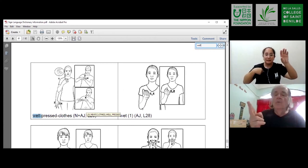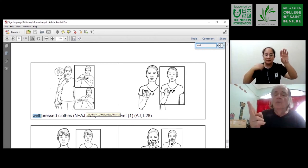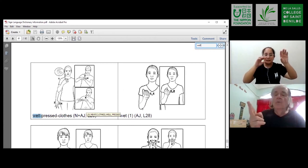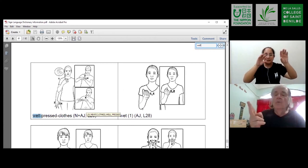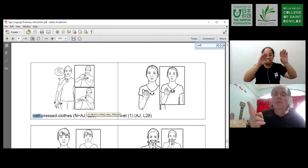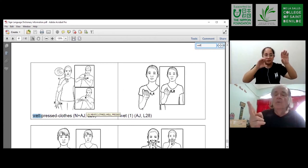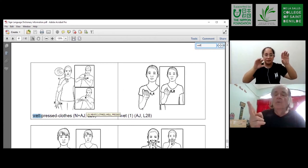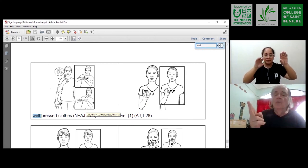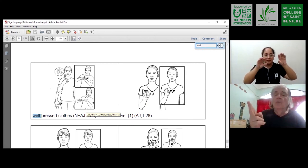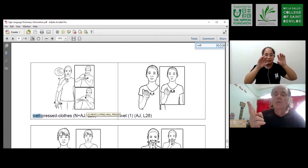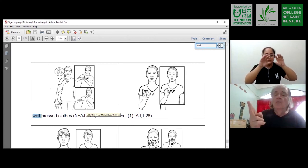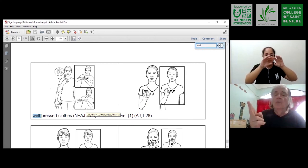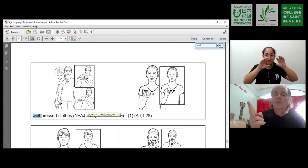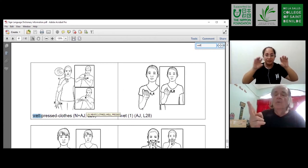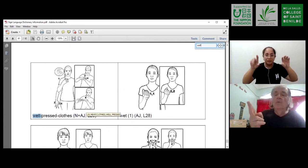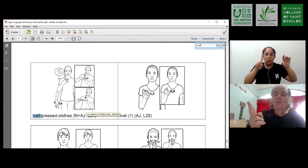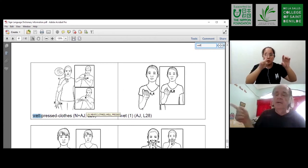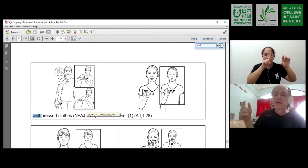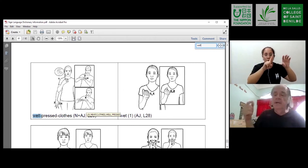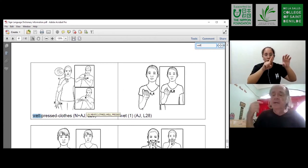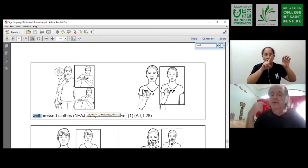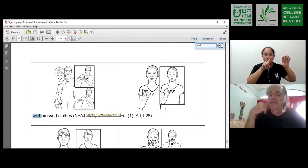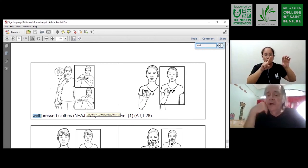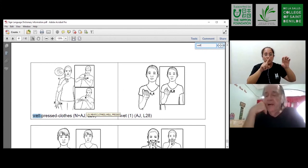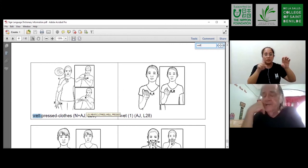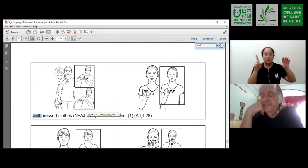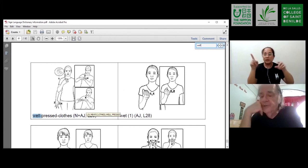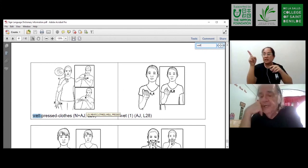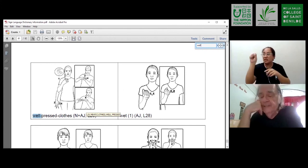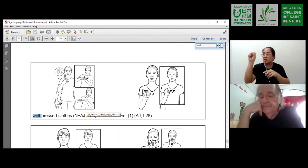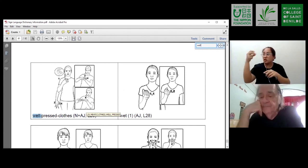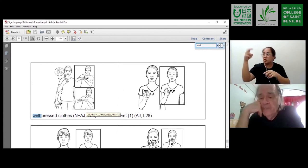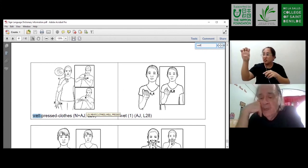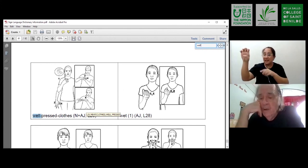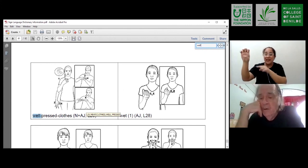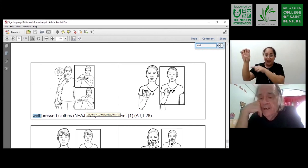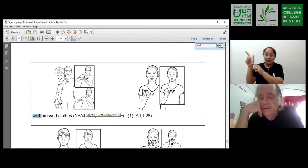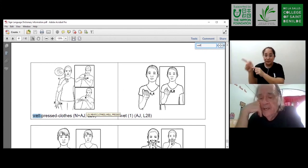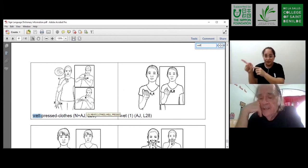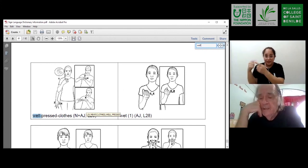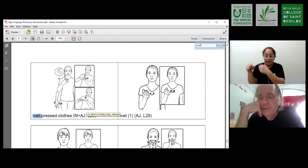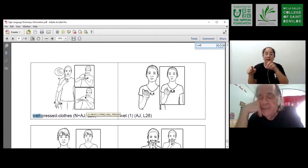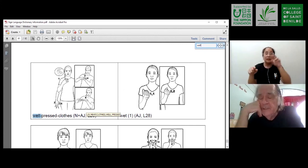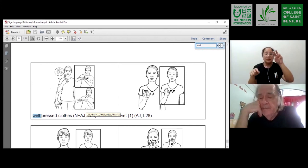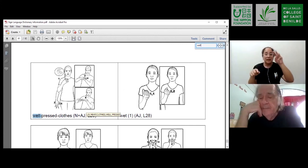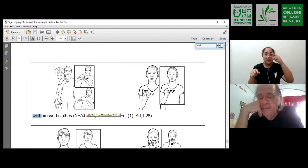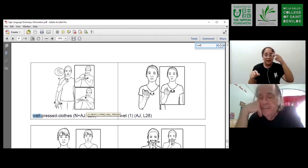be, one part in it should be under she, S for she. Okay, so just think about that a little